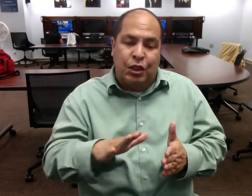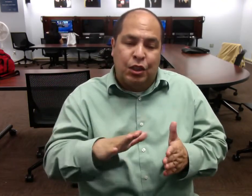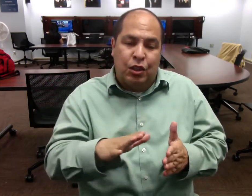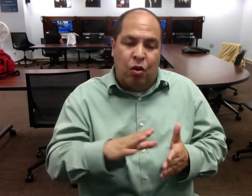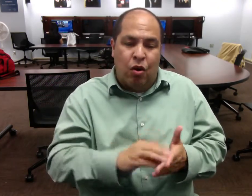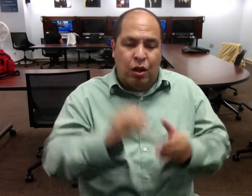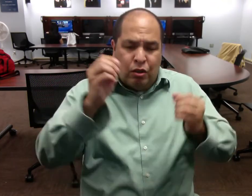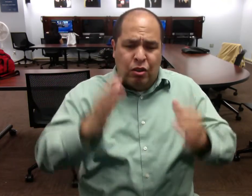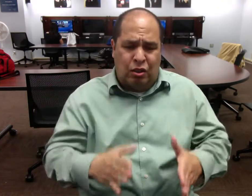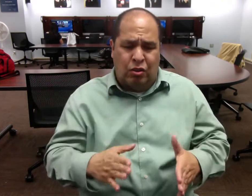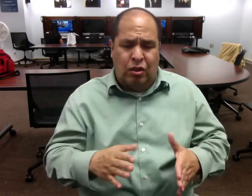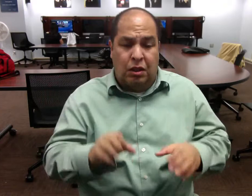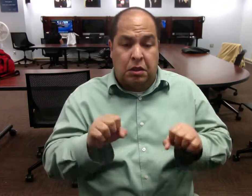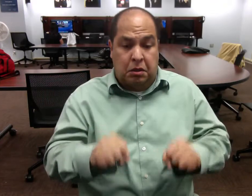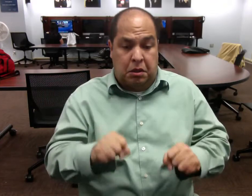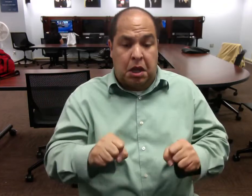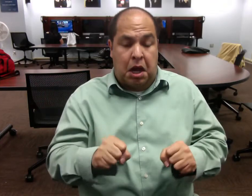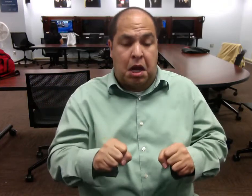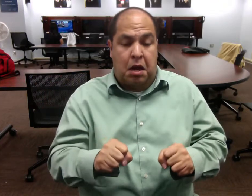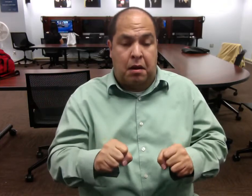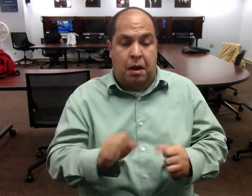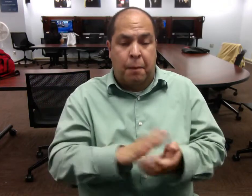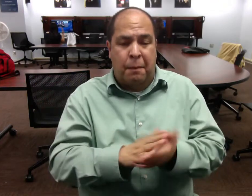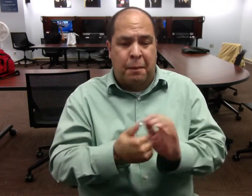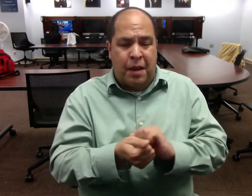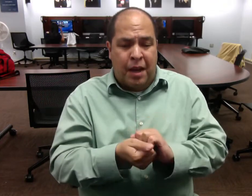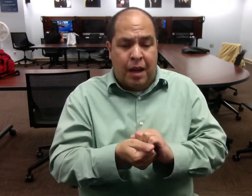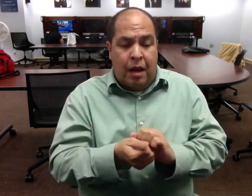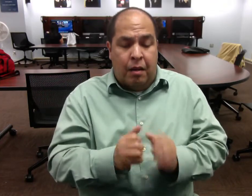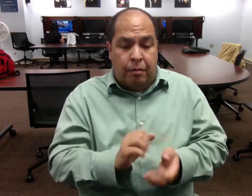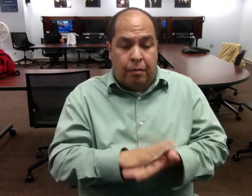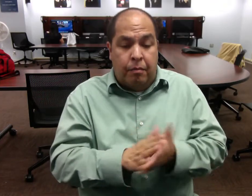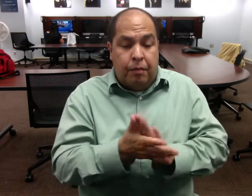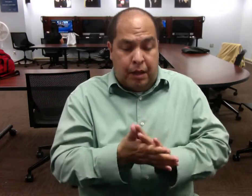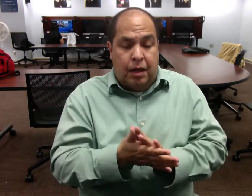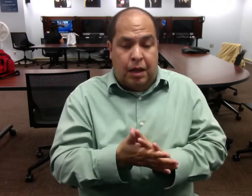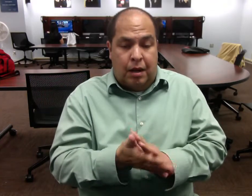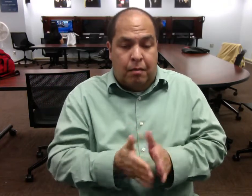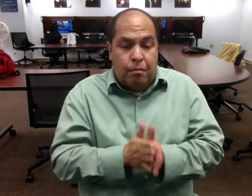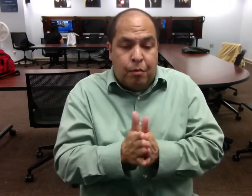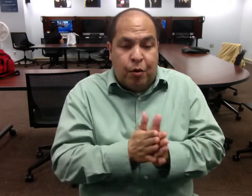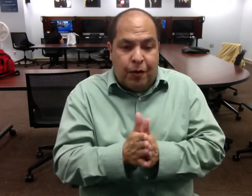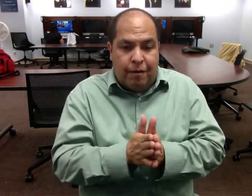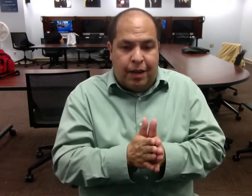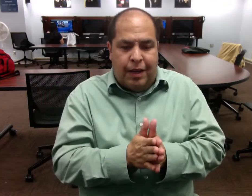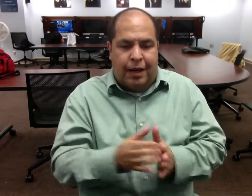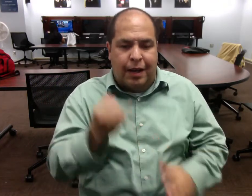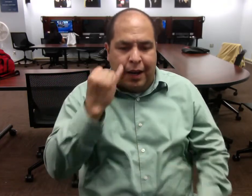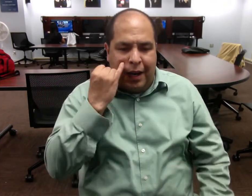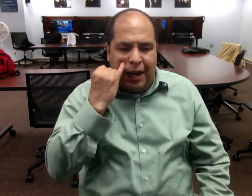information will benefit them either now or in the future.